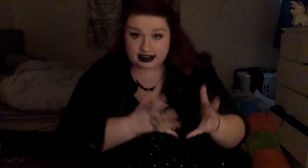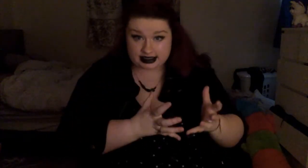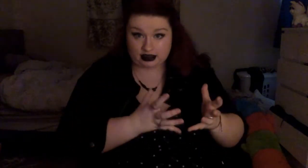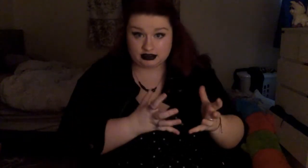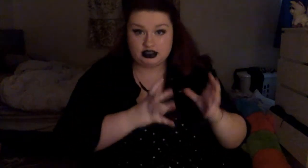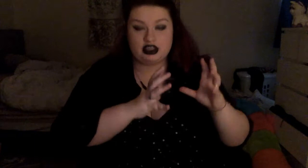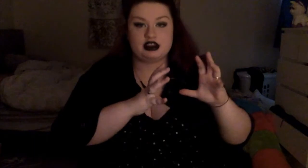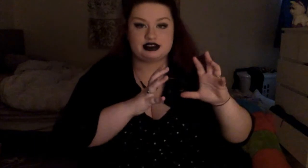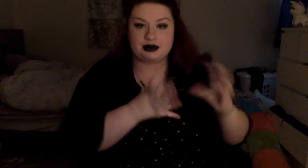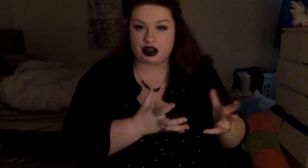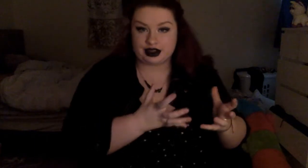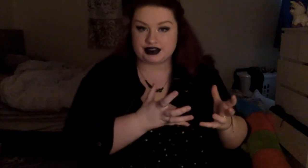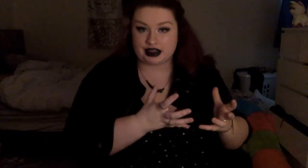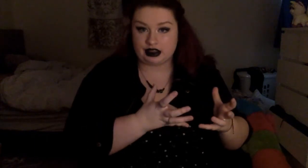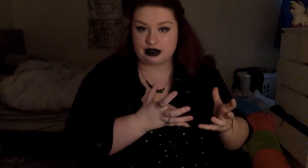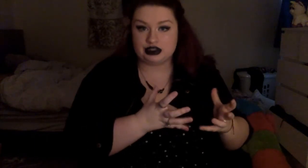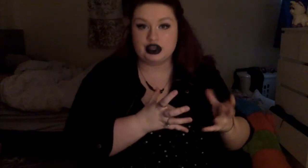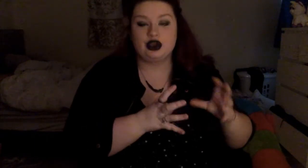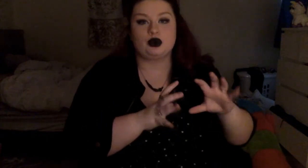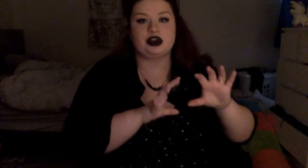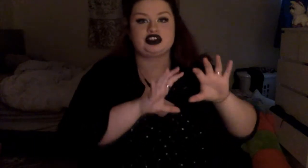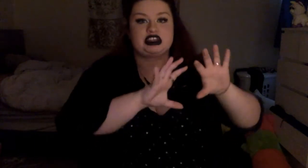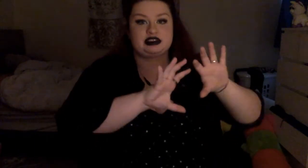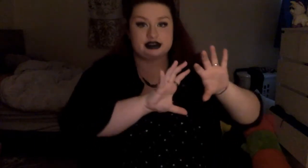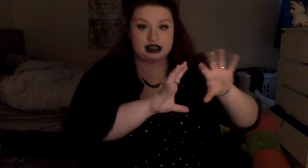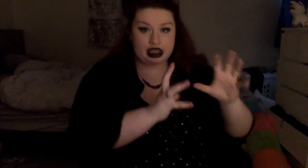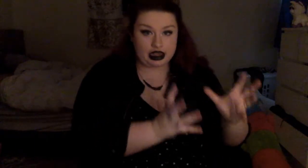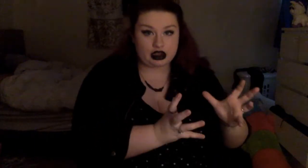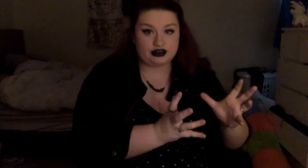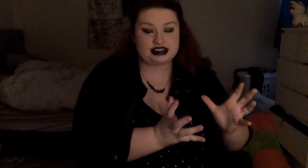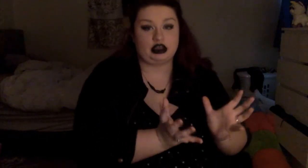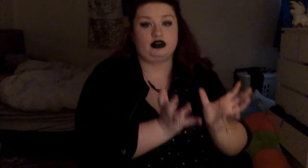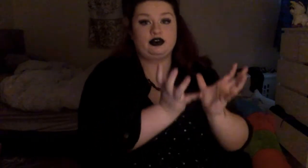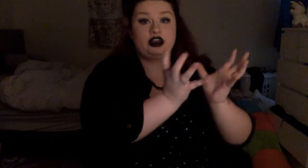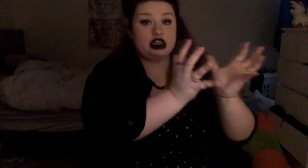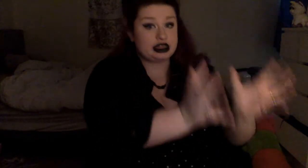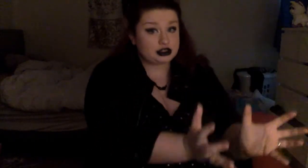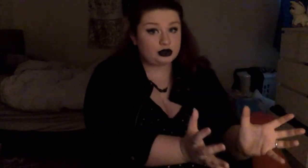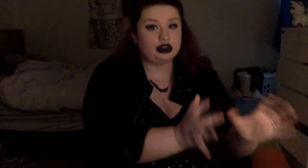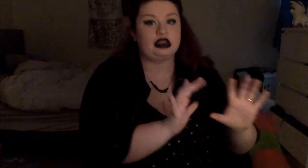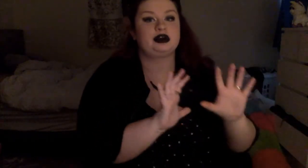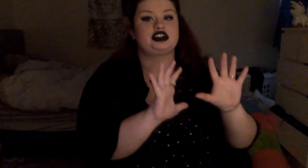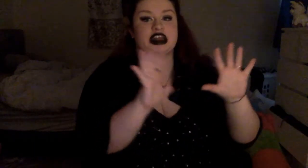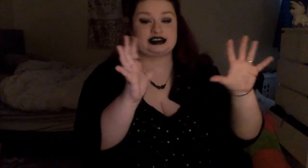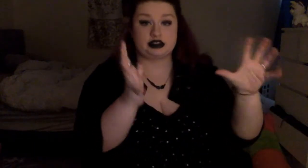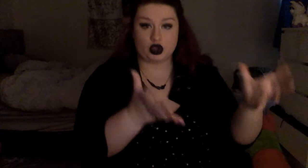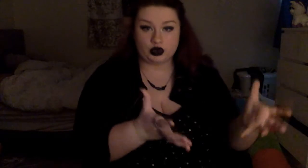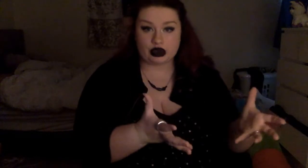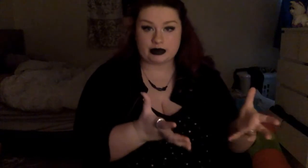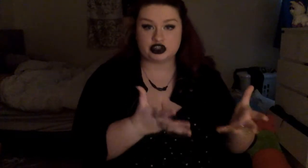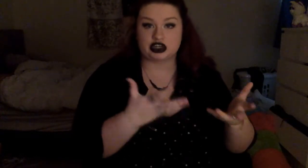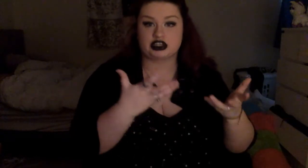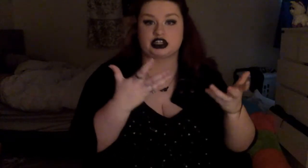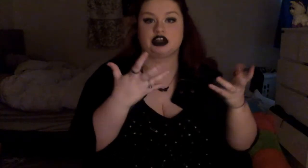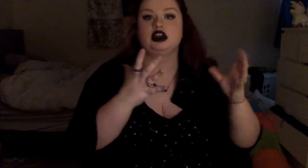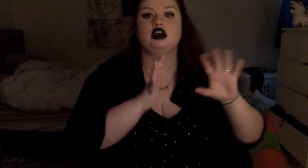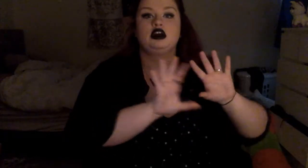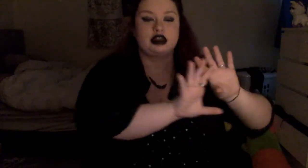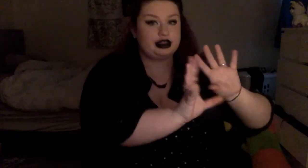ASL is American Sign Language, which is in and of itself its own language. It has its own grammar structure.